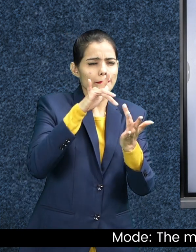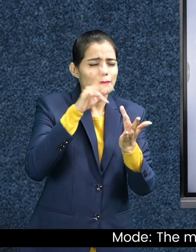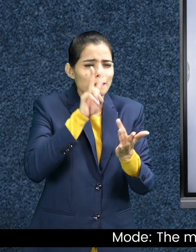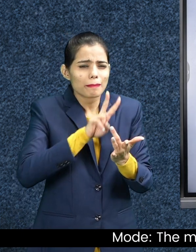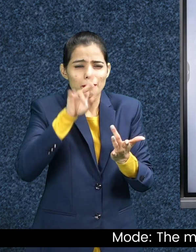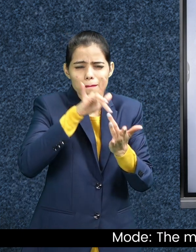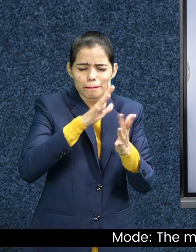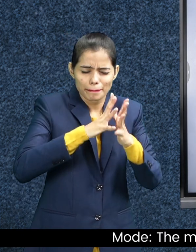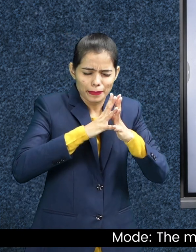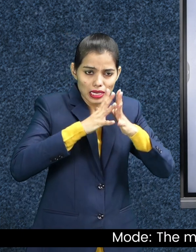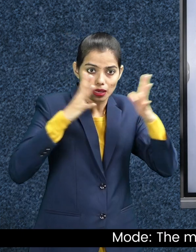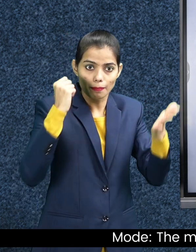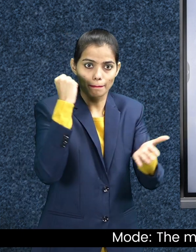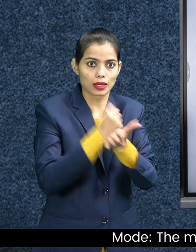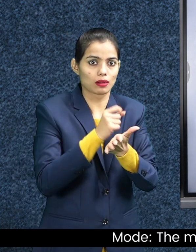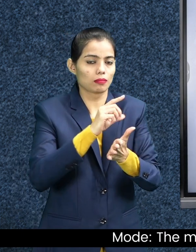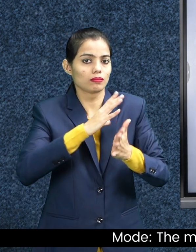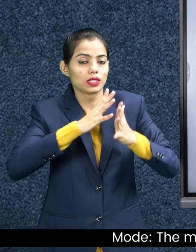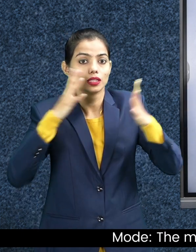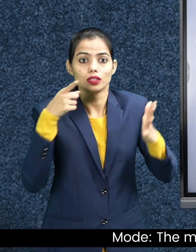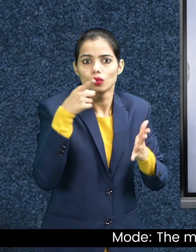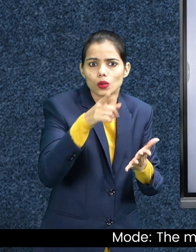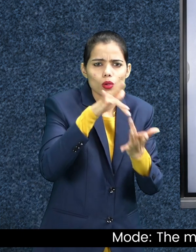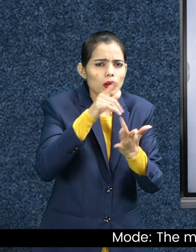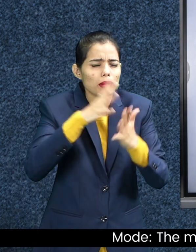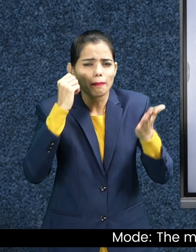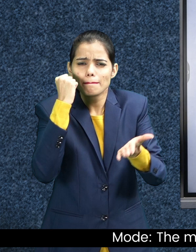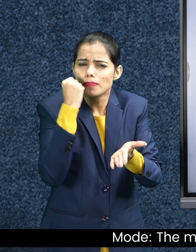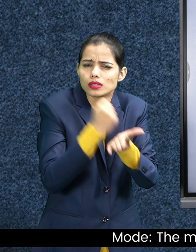Mode. The mode is the most frequently occurring observation.